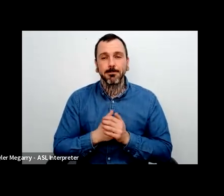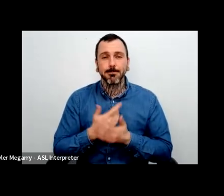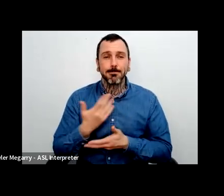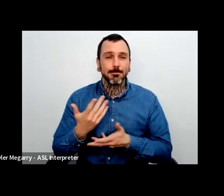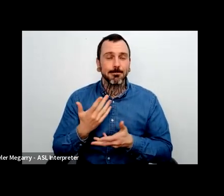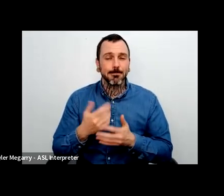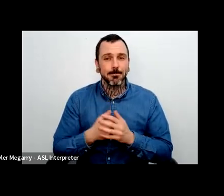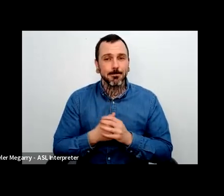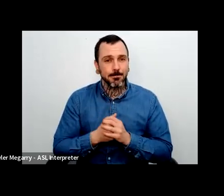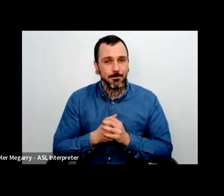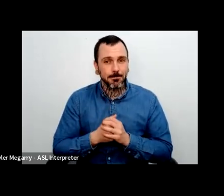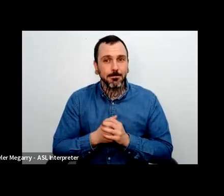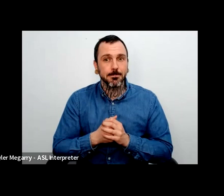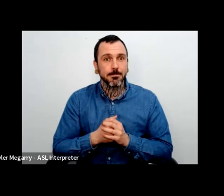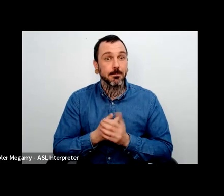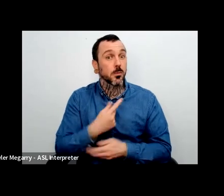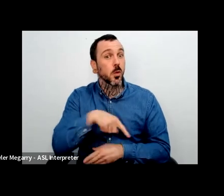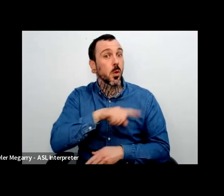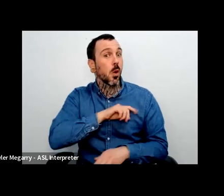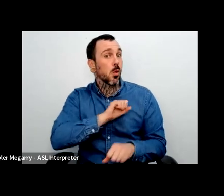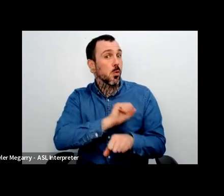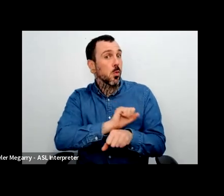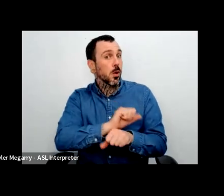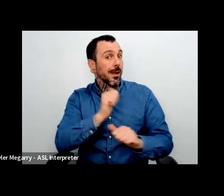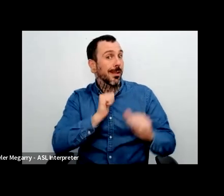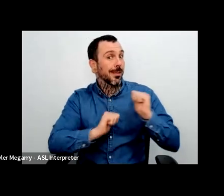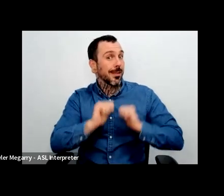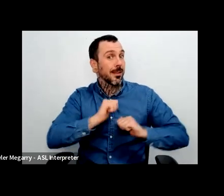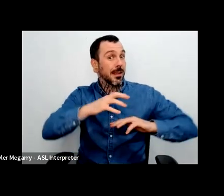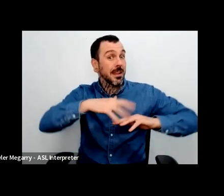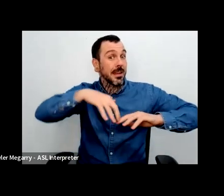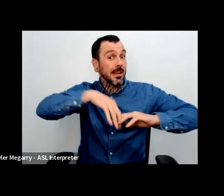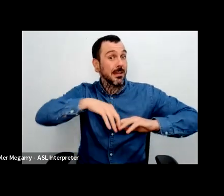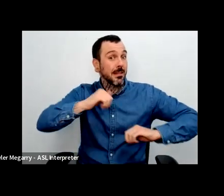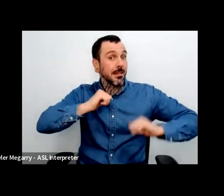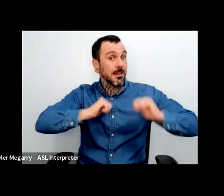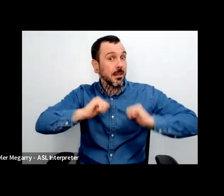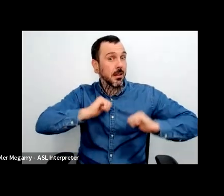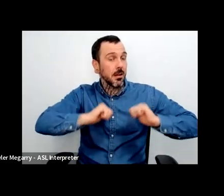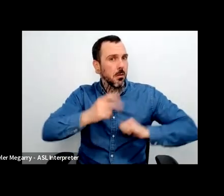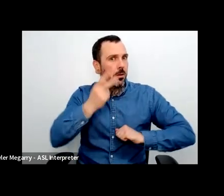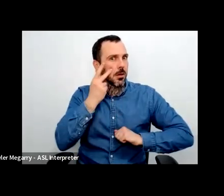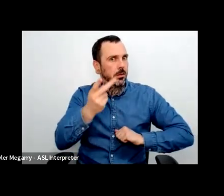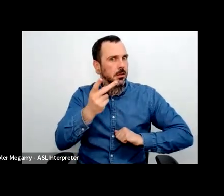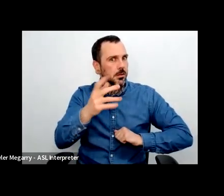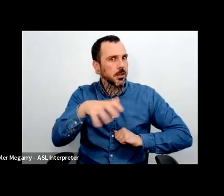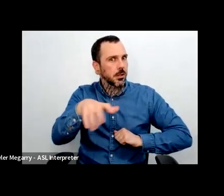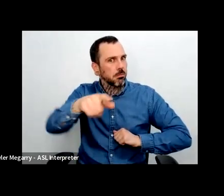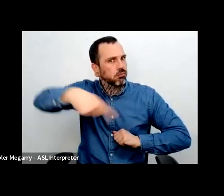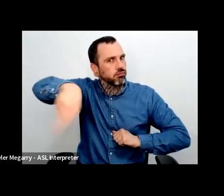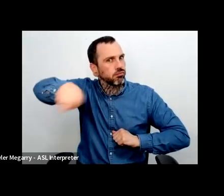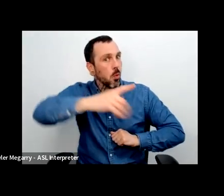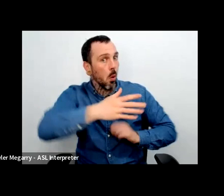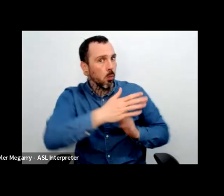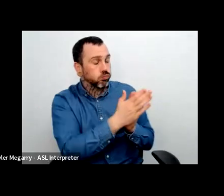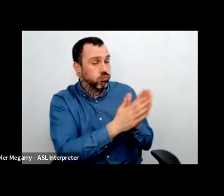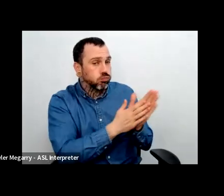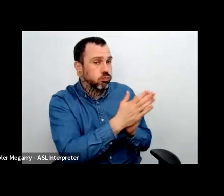demand and the interest for the work that we're producing here at Indigenous Theatre, and the interest in and recognition